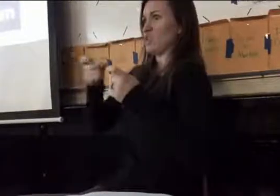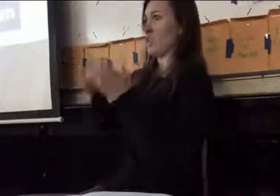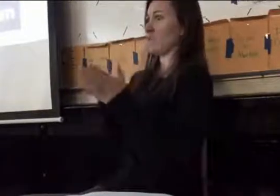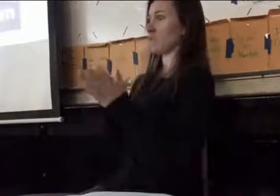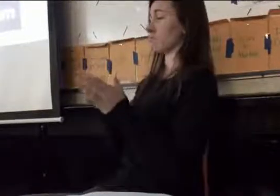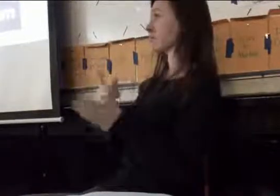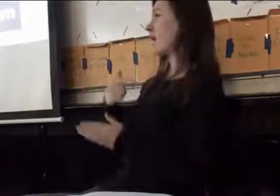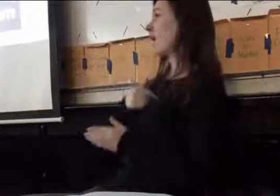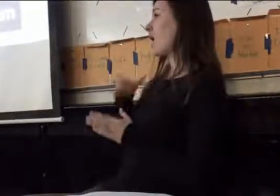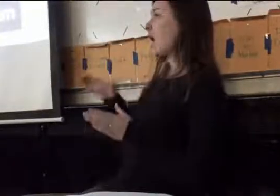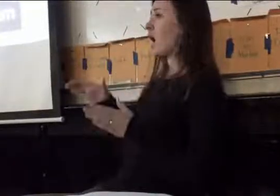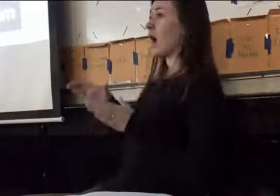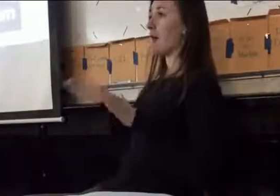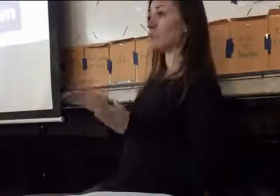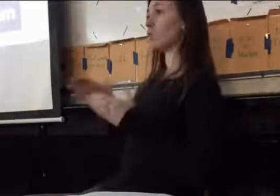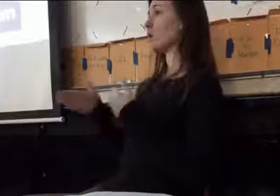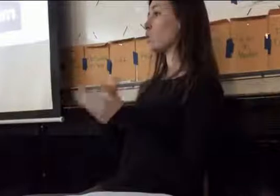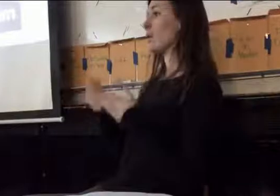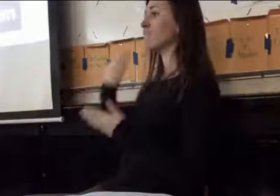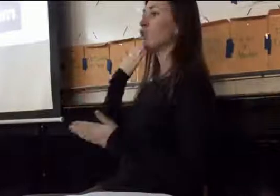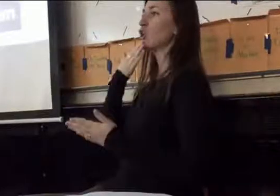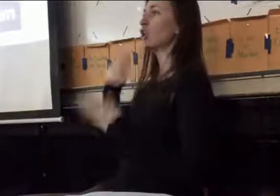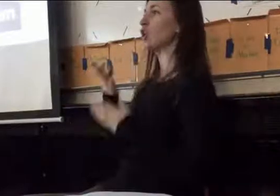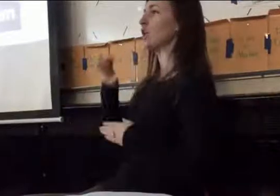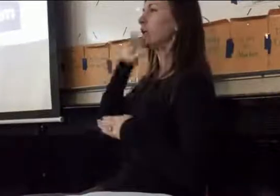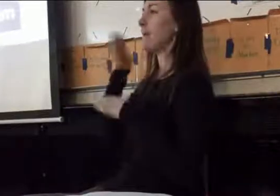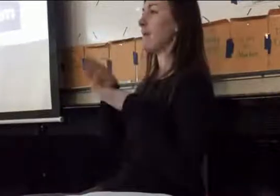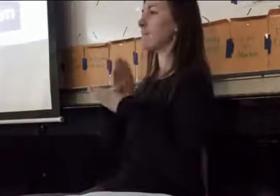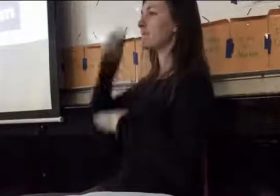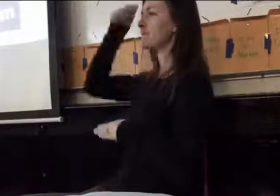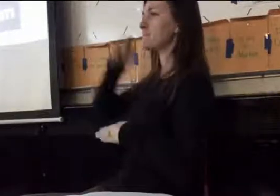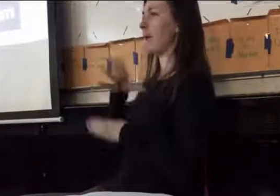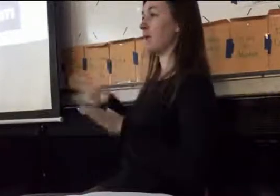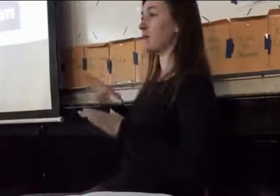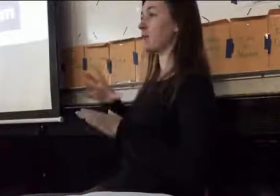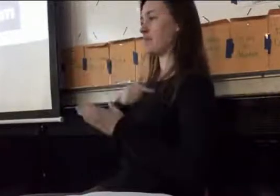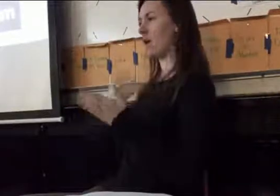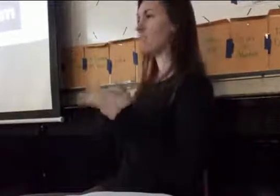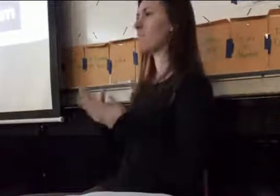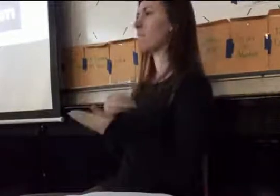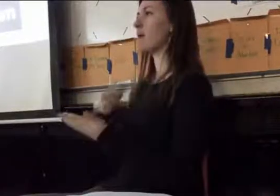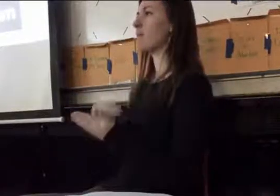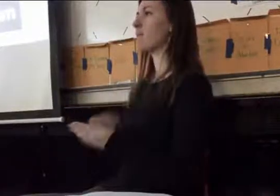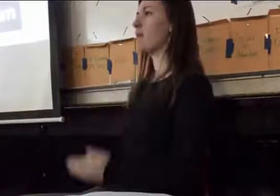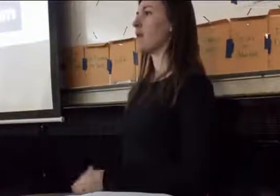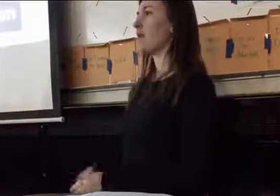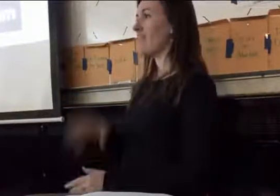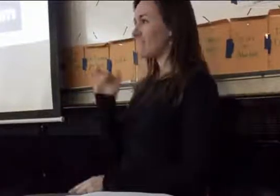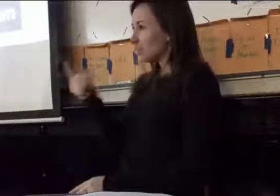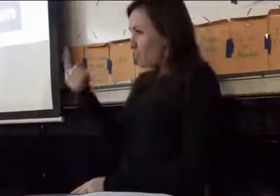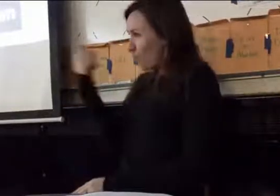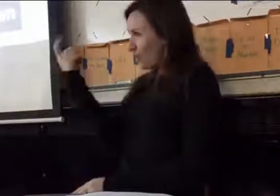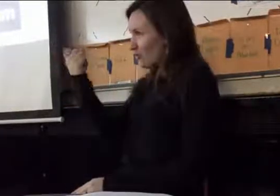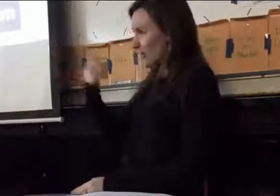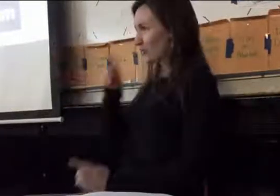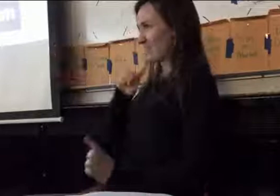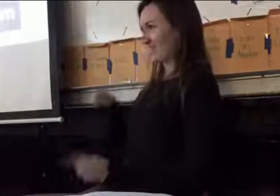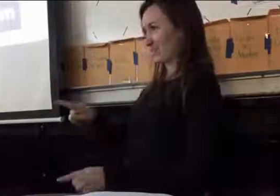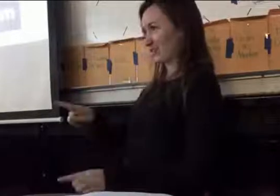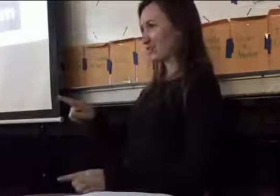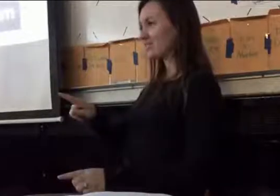good businessman would do. I'm making money. That's the whole goal here. Now, following this incident, you can probably